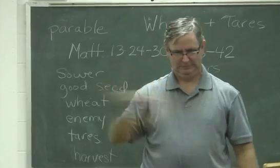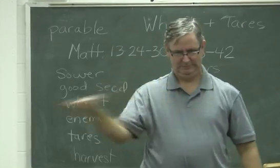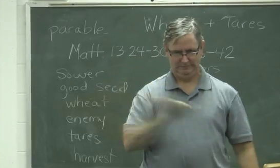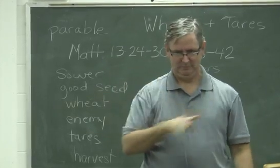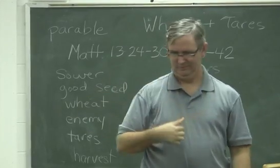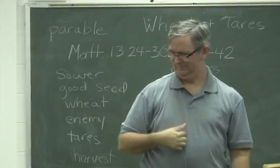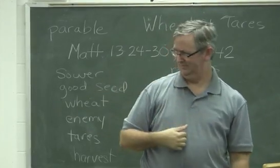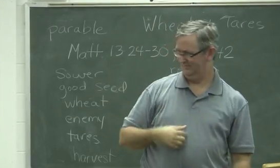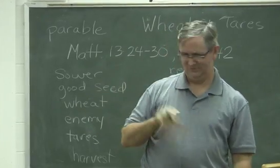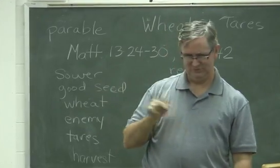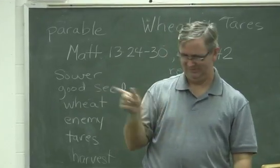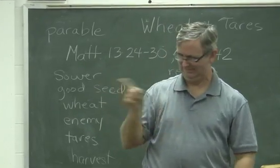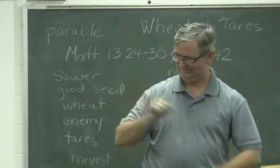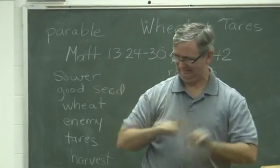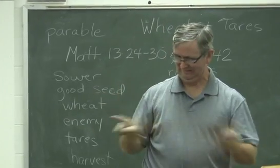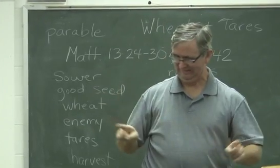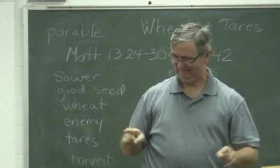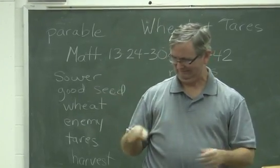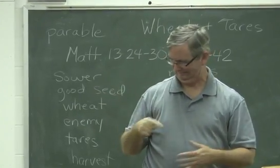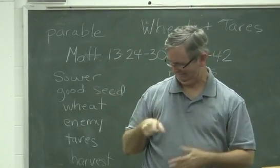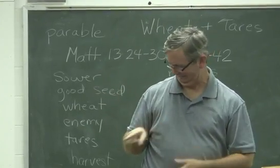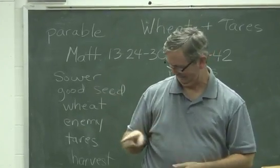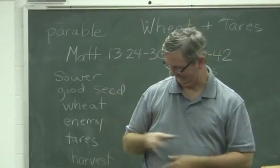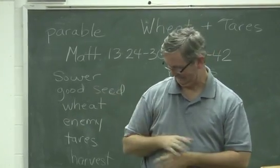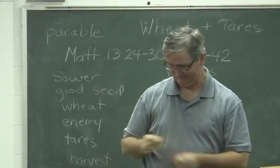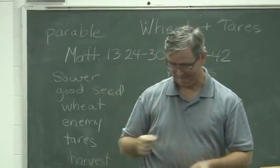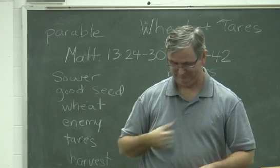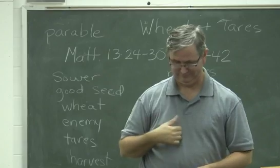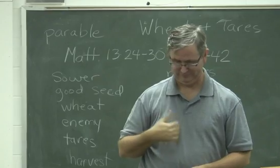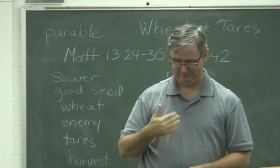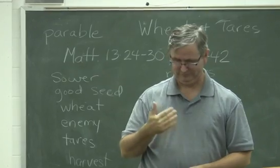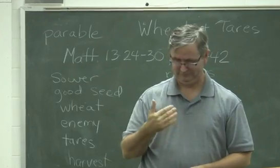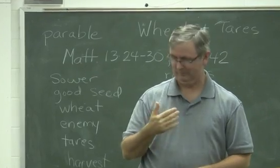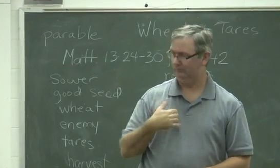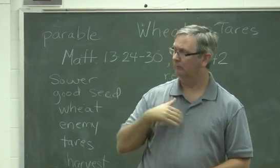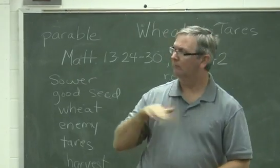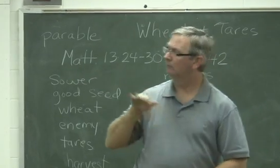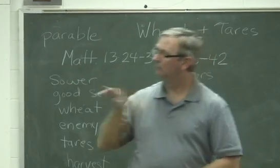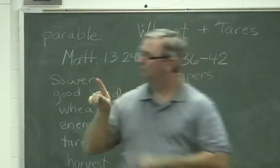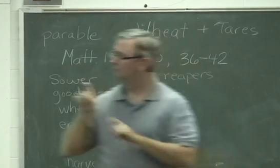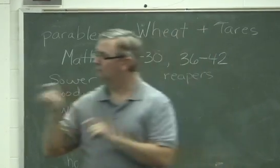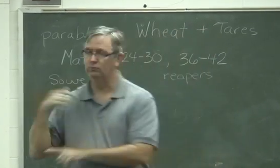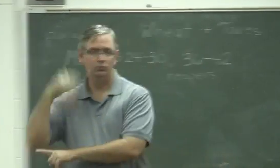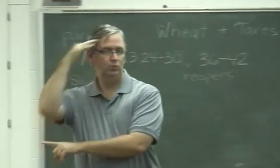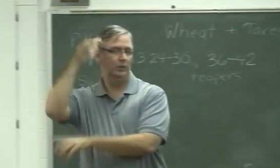people they say they're Christians, but they're not. They say they're saved, but they're not saved.